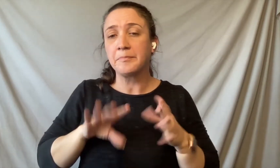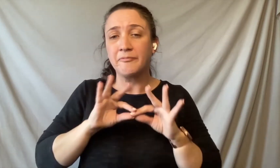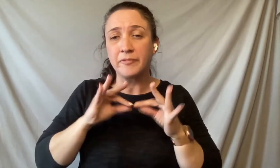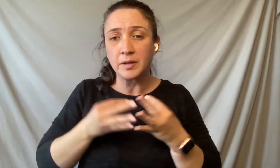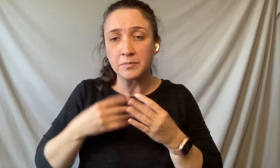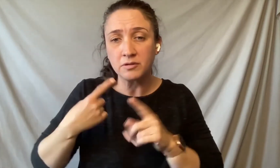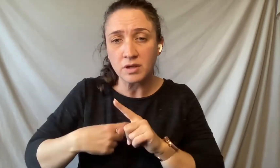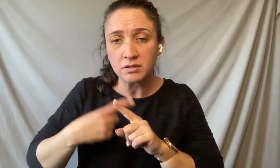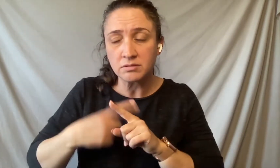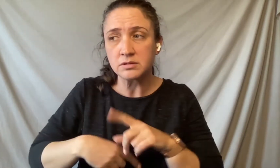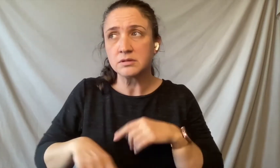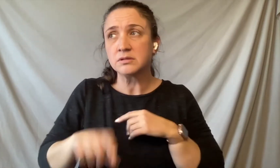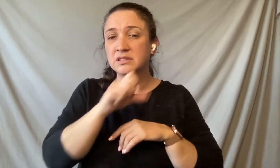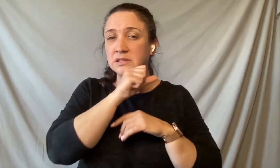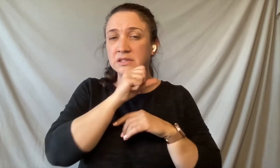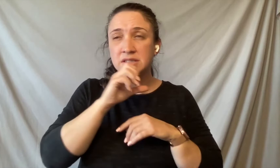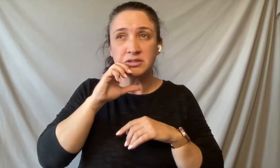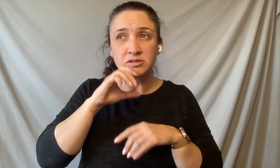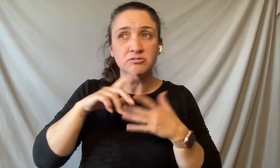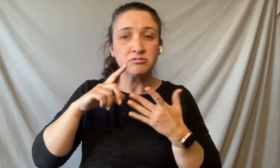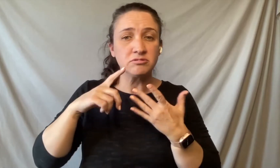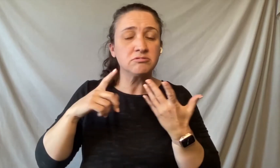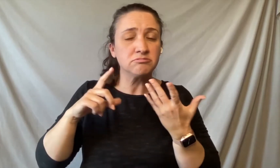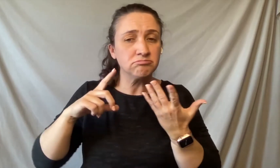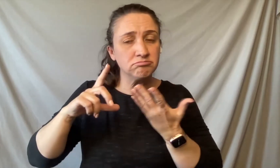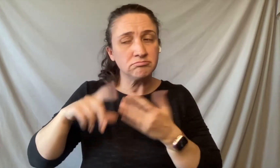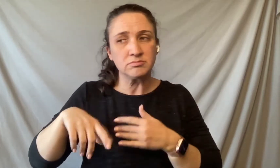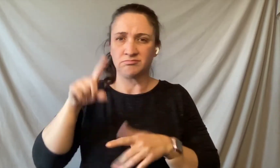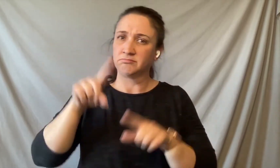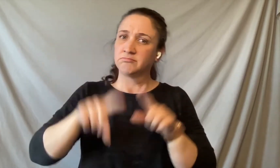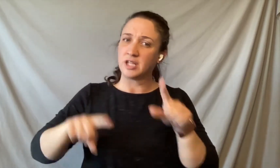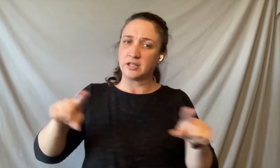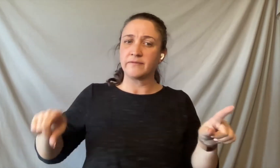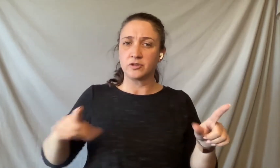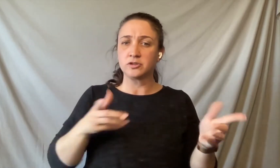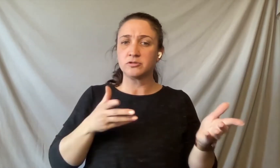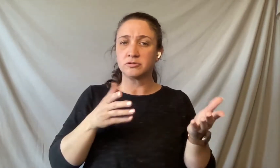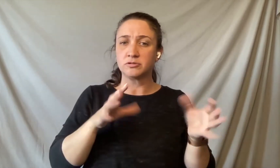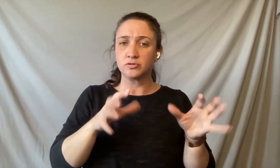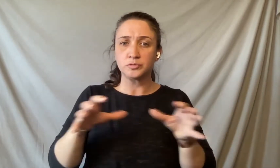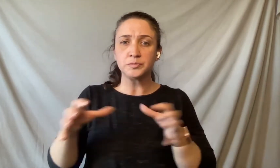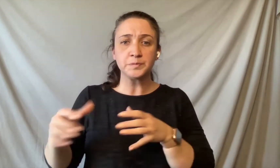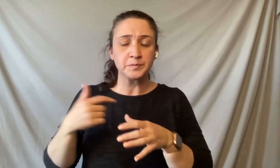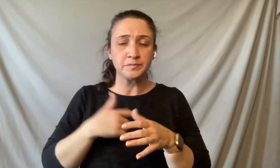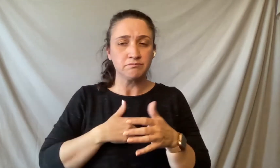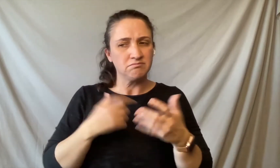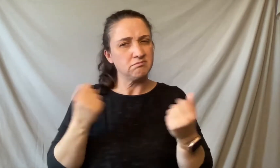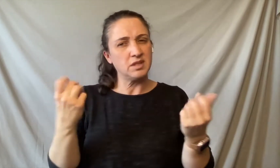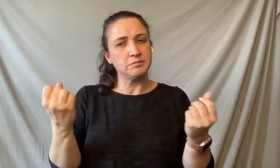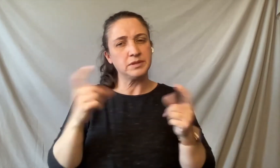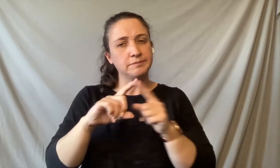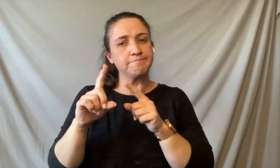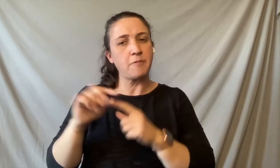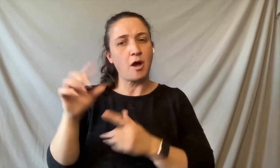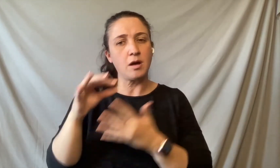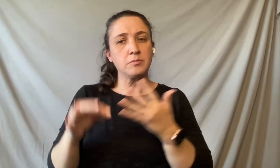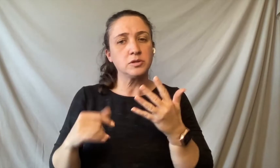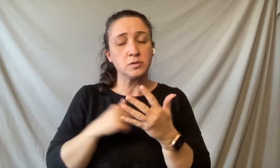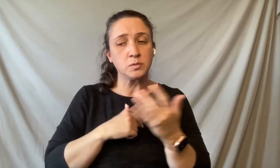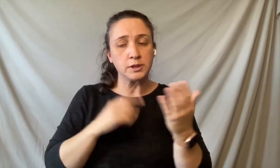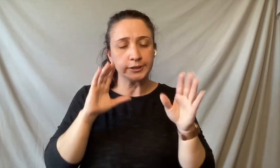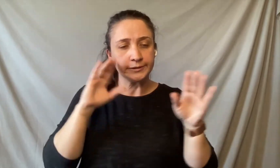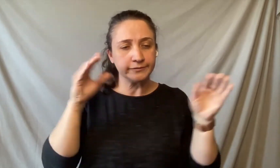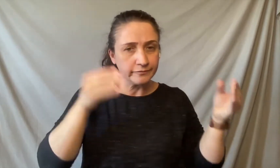So there's certainly a diverse. There are diverse options there that we could look on and focus